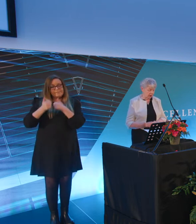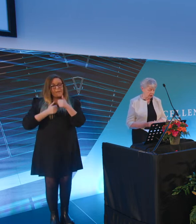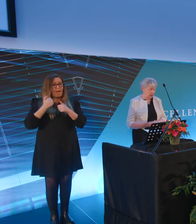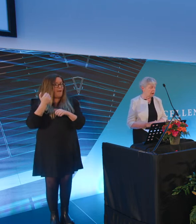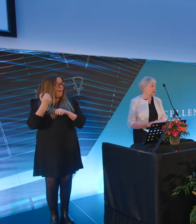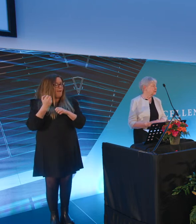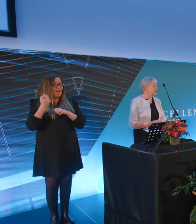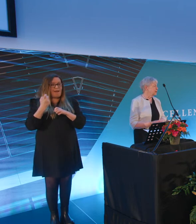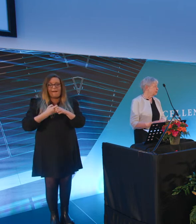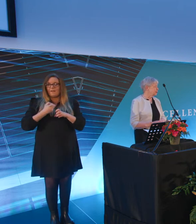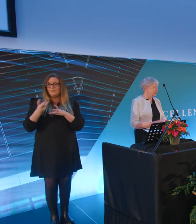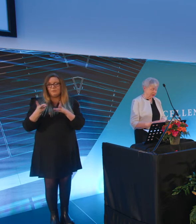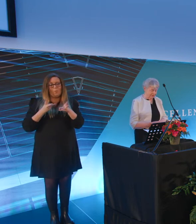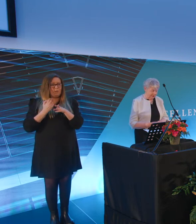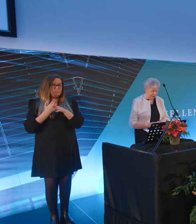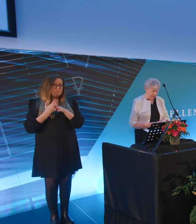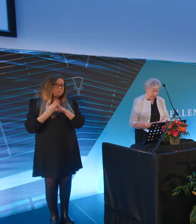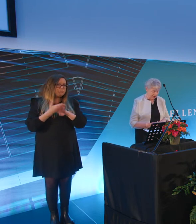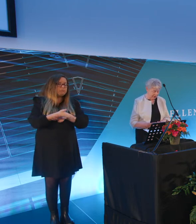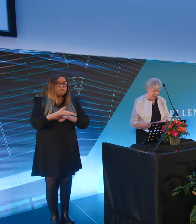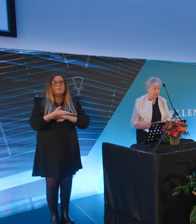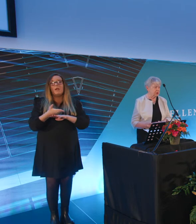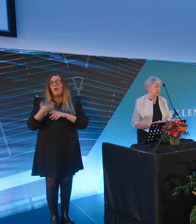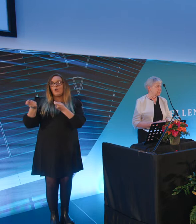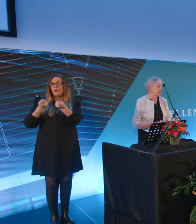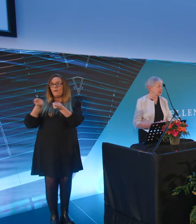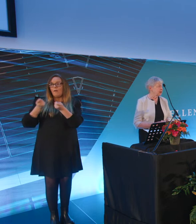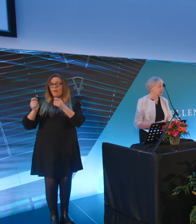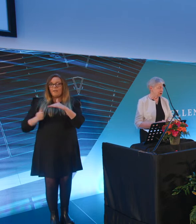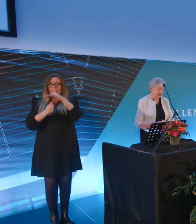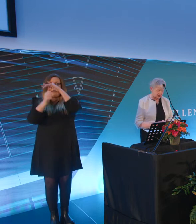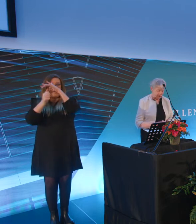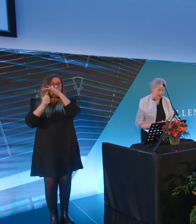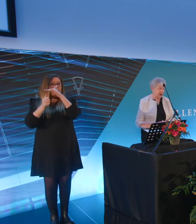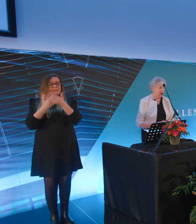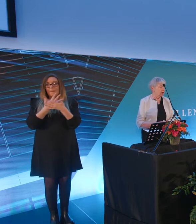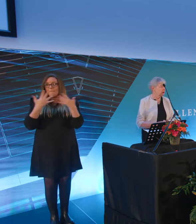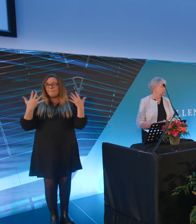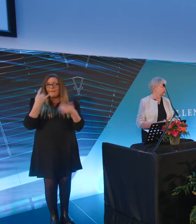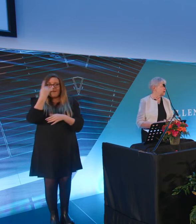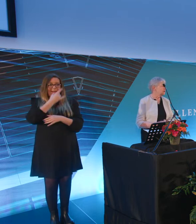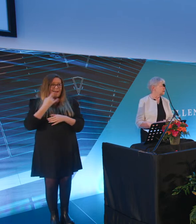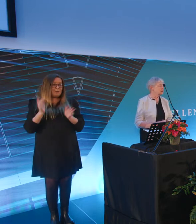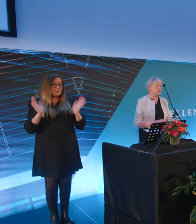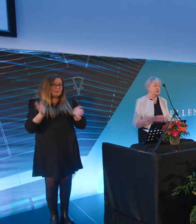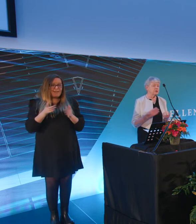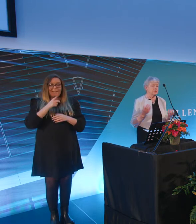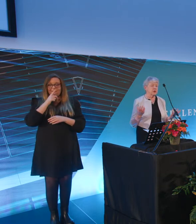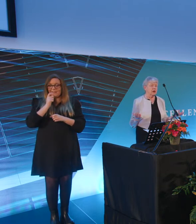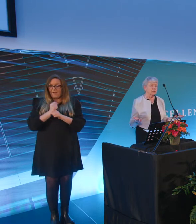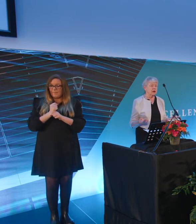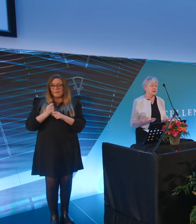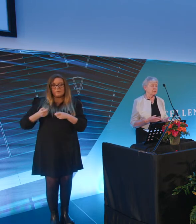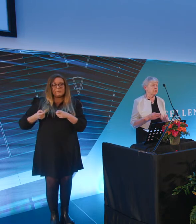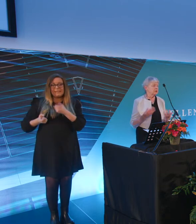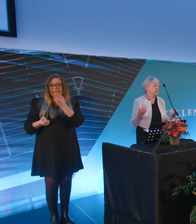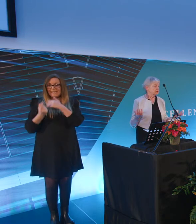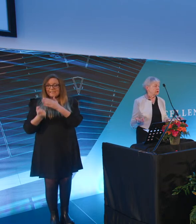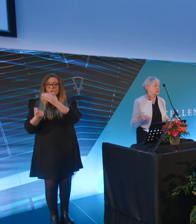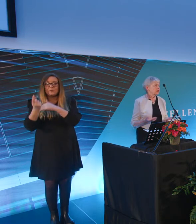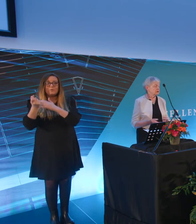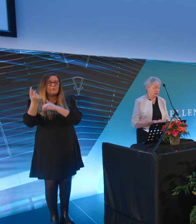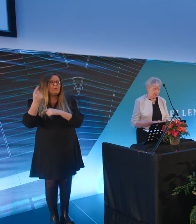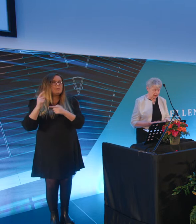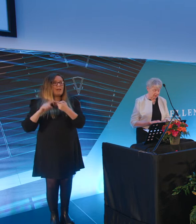hard work of the members of the governing authority, and we spent many hours discussing many of the issues and